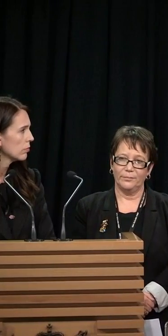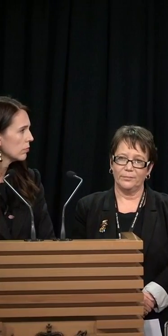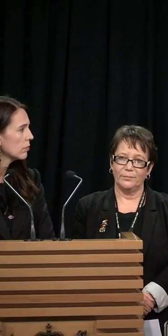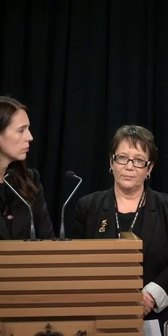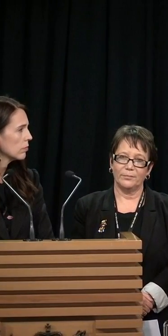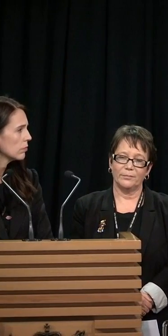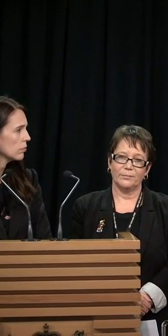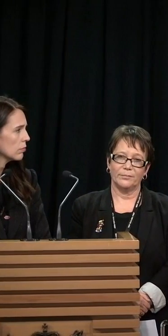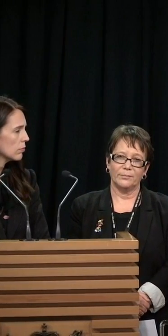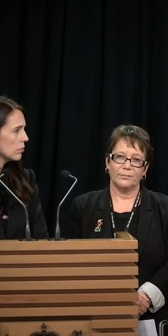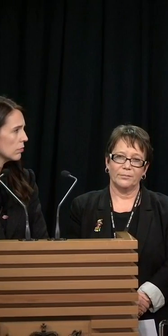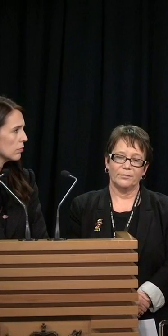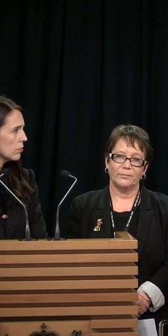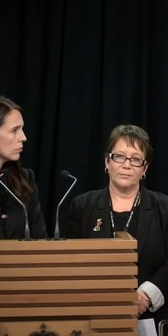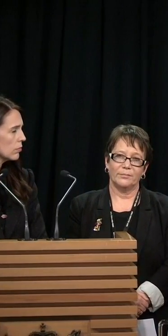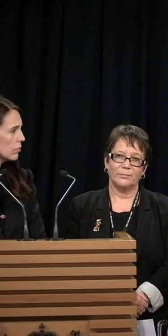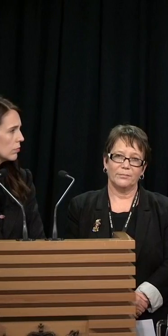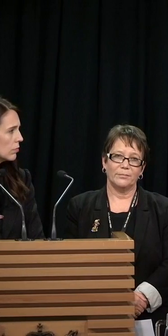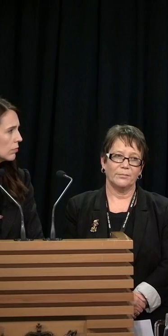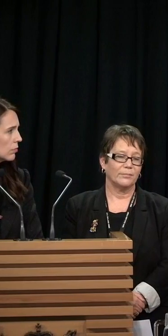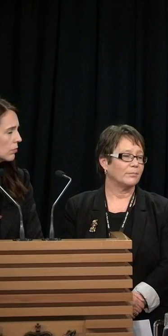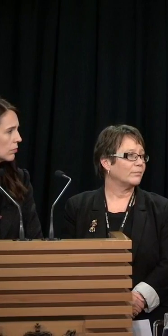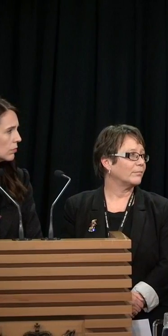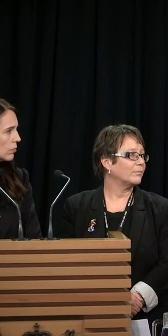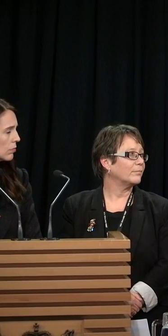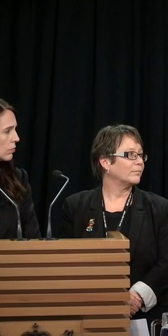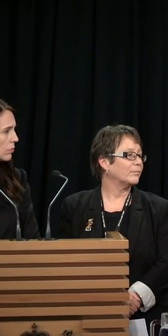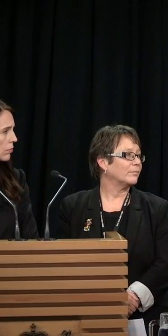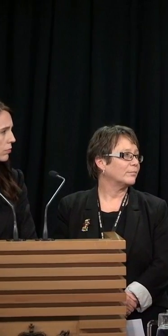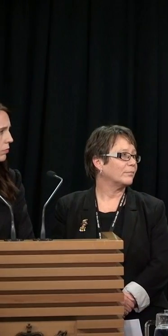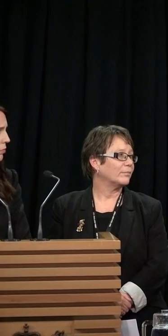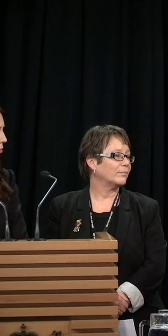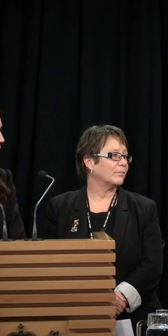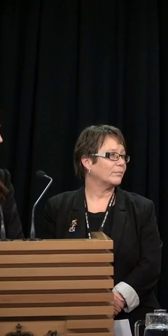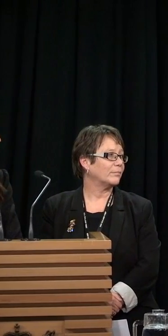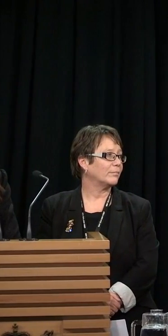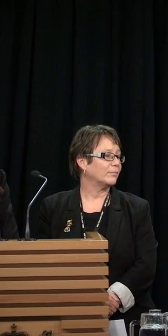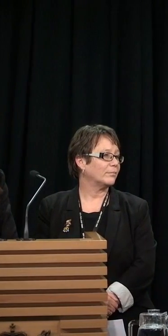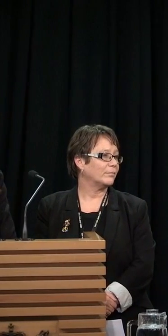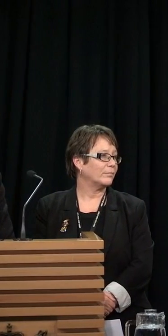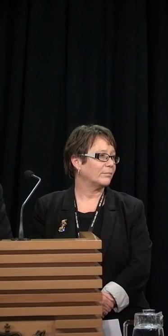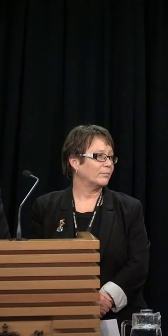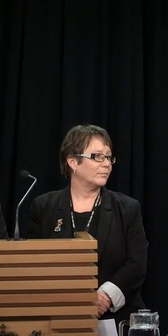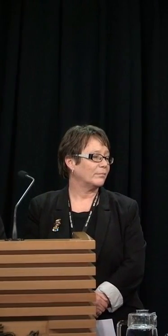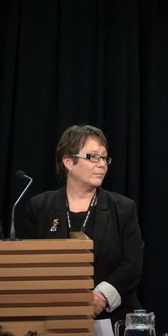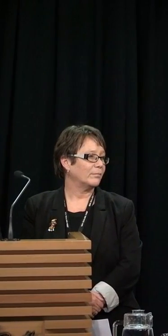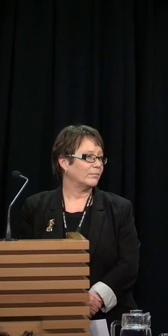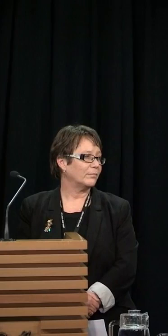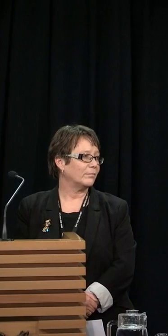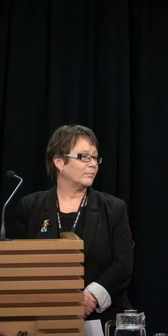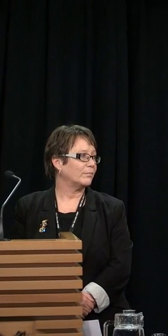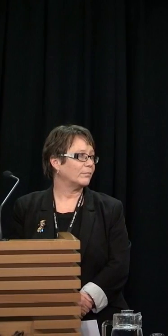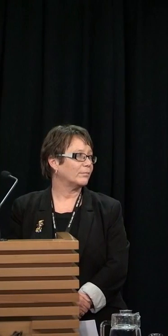that institutions will be encouraged to participate, and the signals that we've had